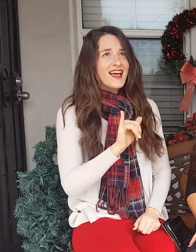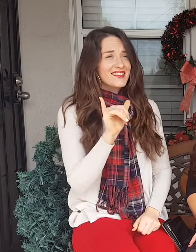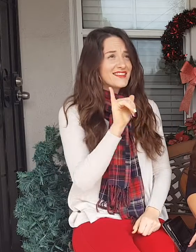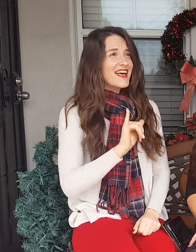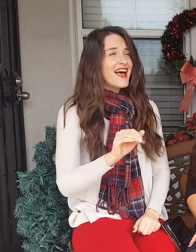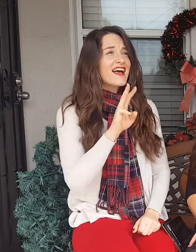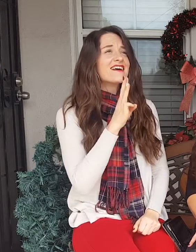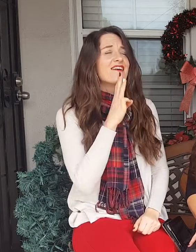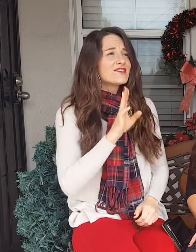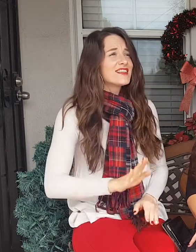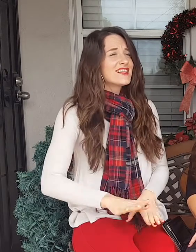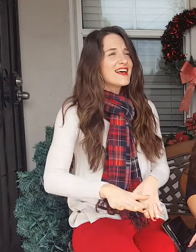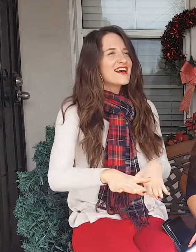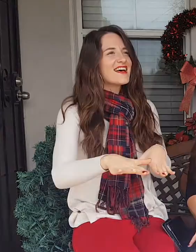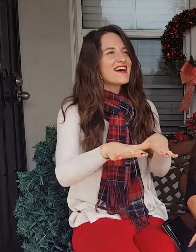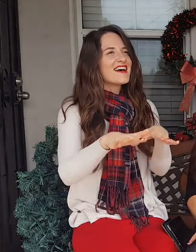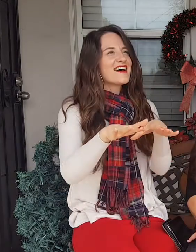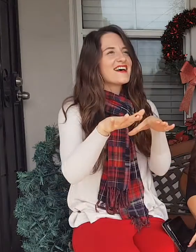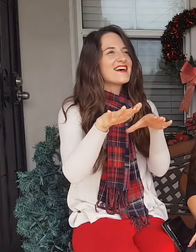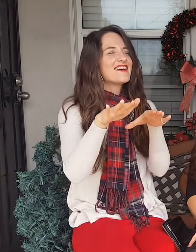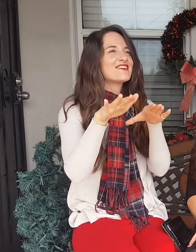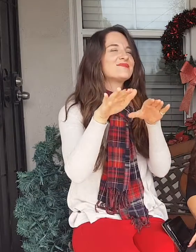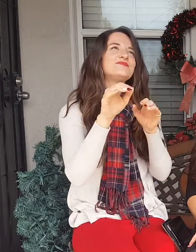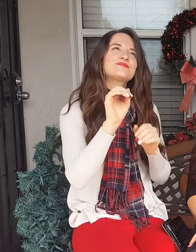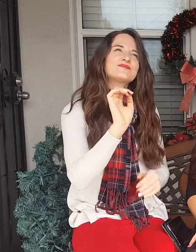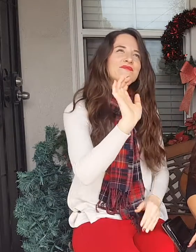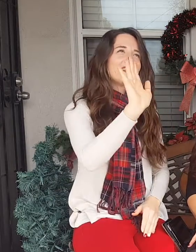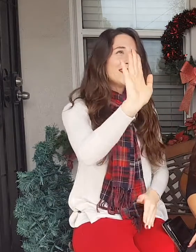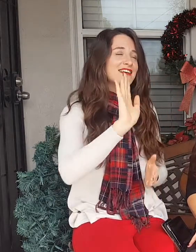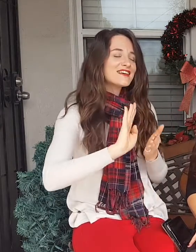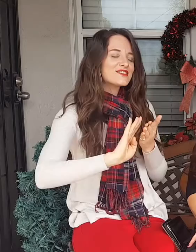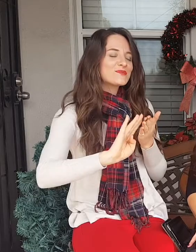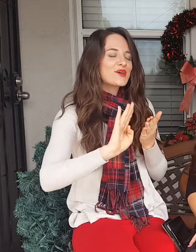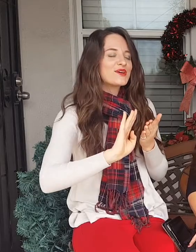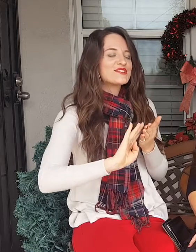and like a flood, His mercy